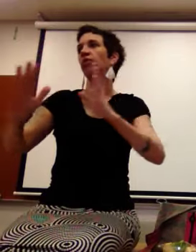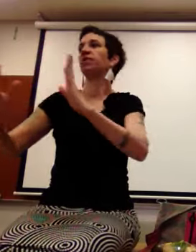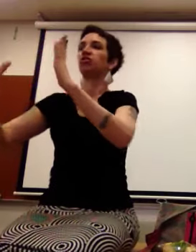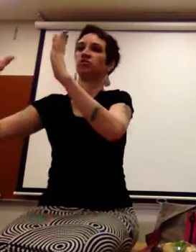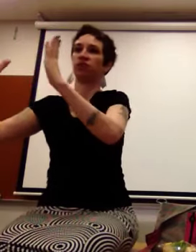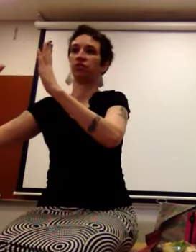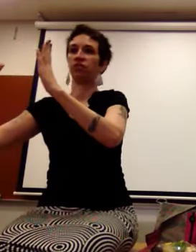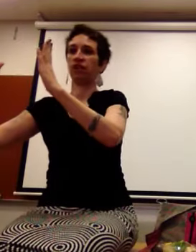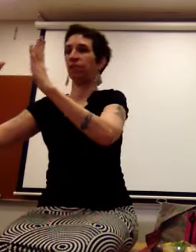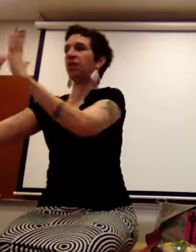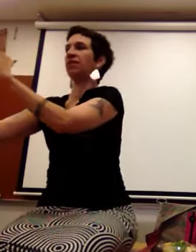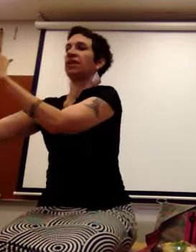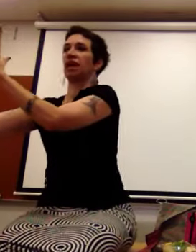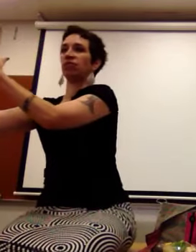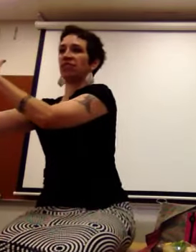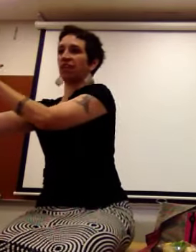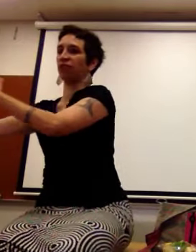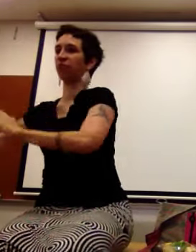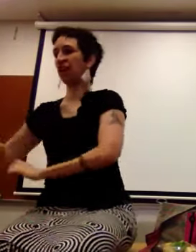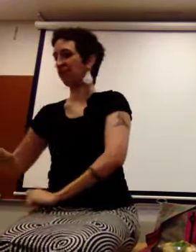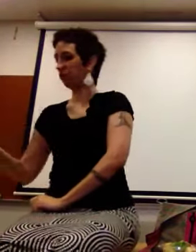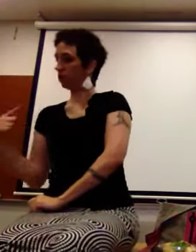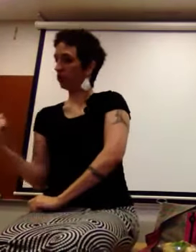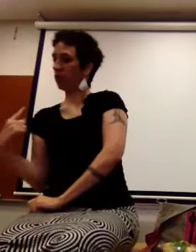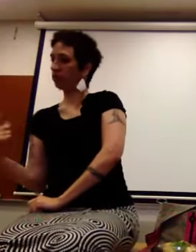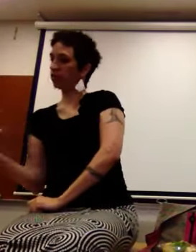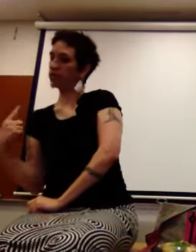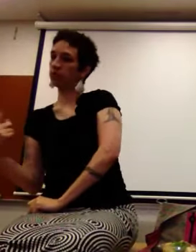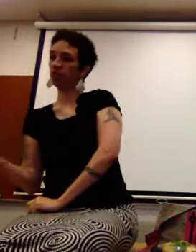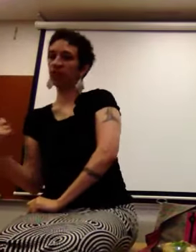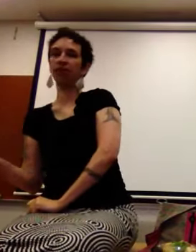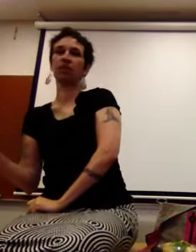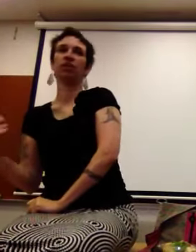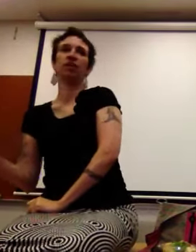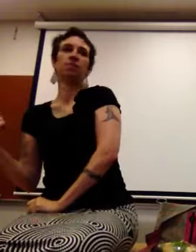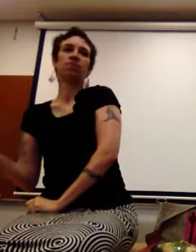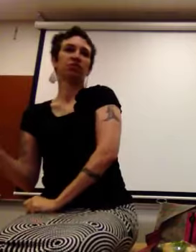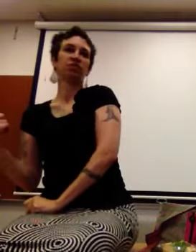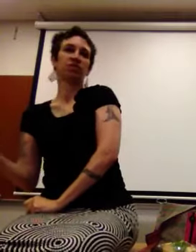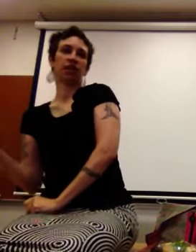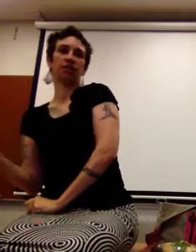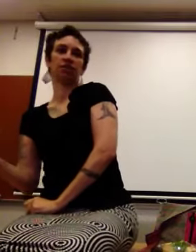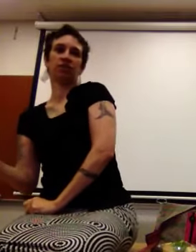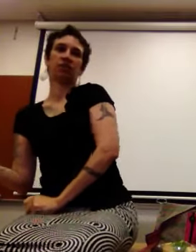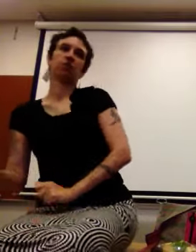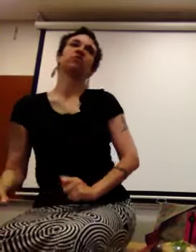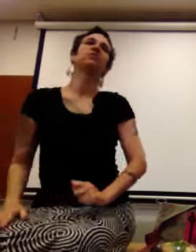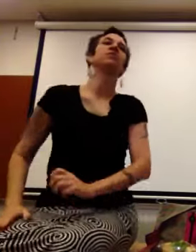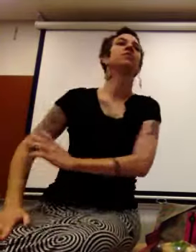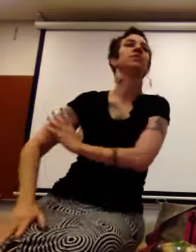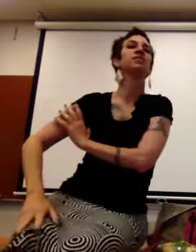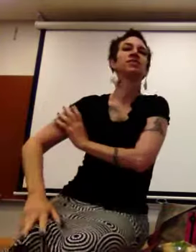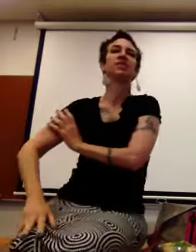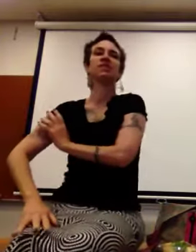Then it shows another segment and then it counts down from 10, and there are little numbers that spin and there are different designs on the numbers so you can see the